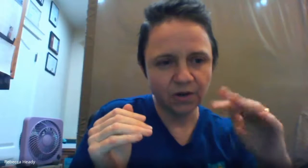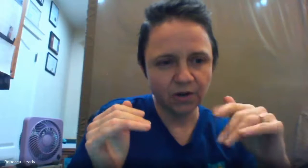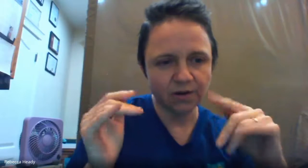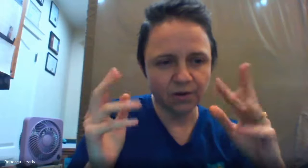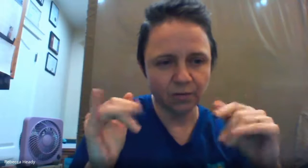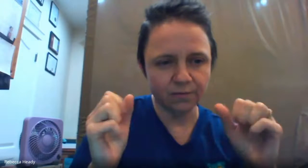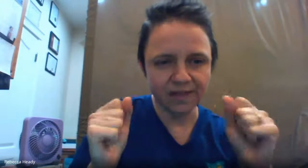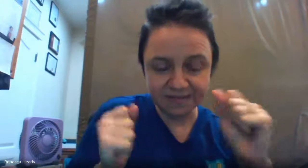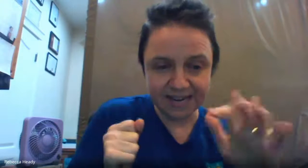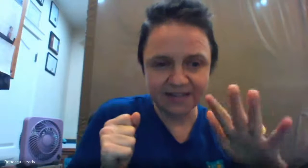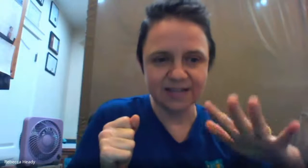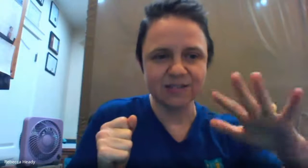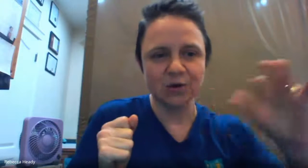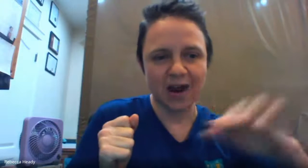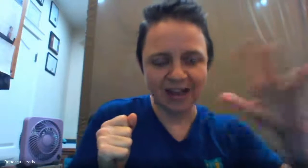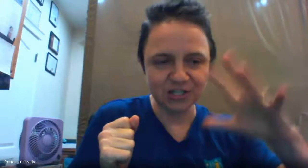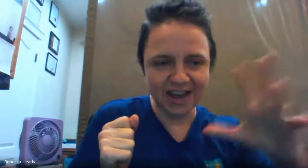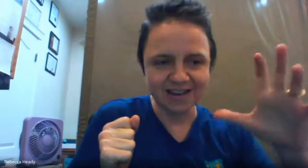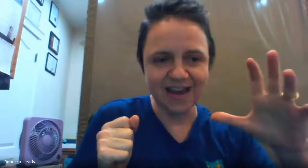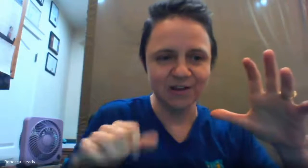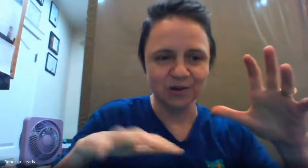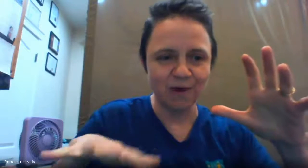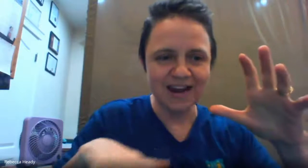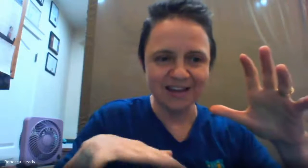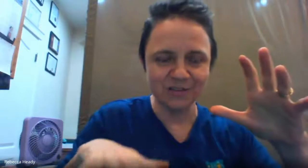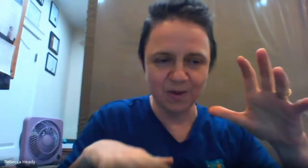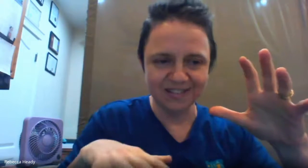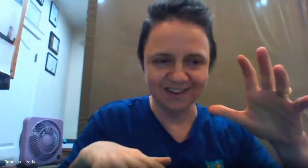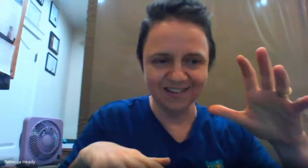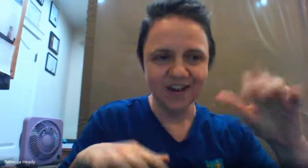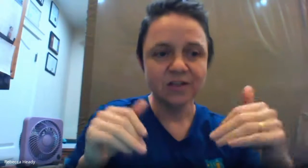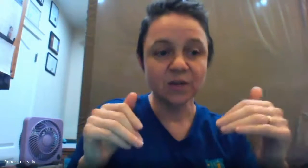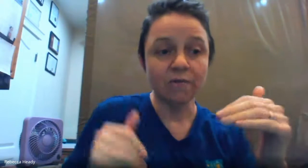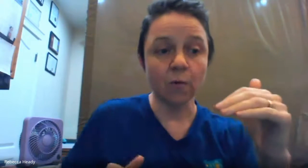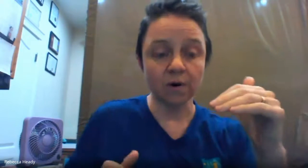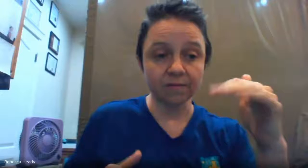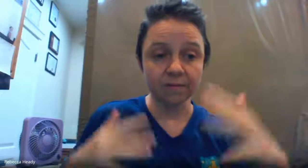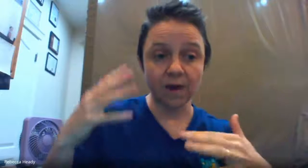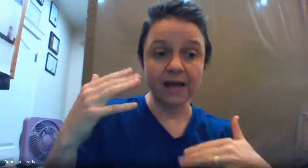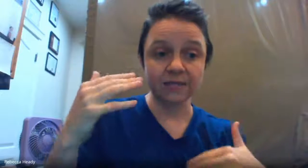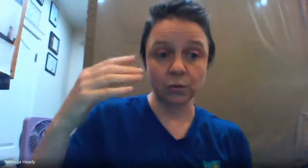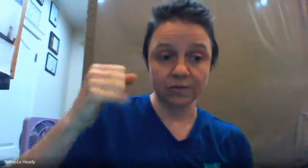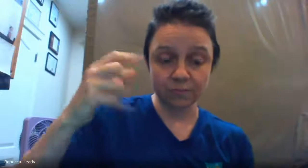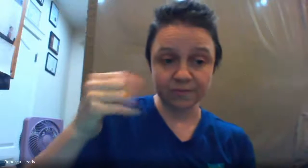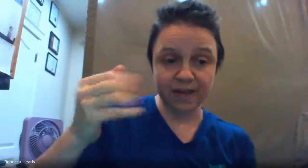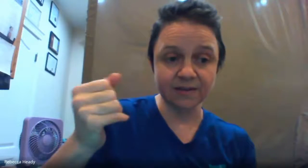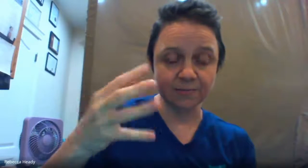your left hand is your action hand and your right hand is your base hand. So for us and I'm sorry that this is